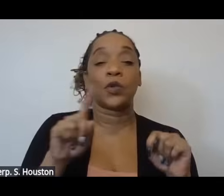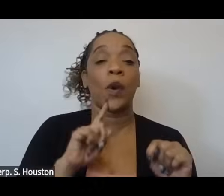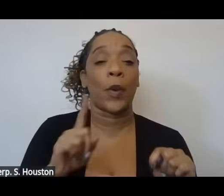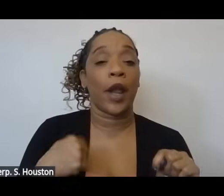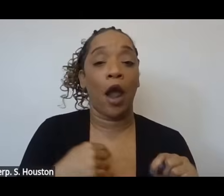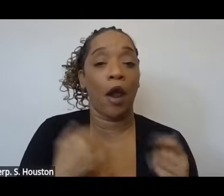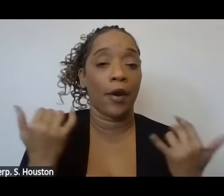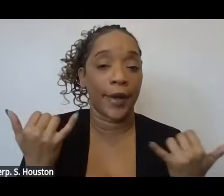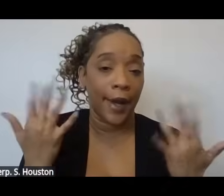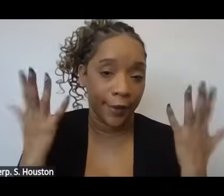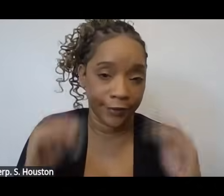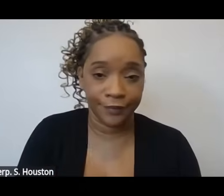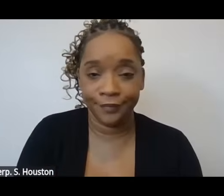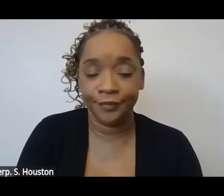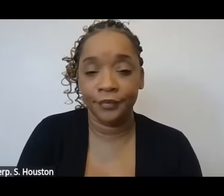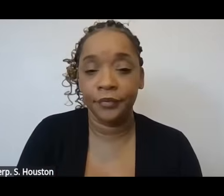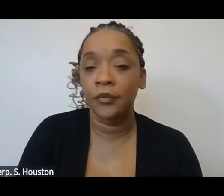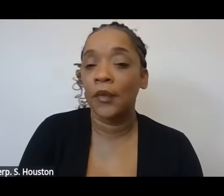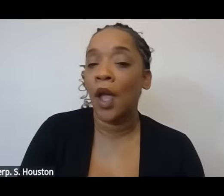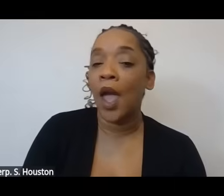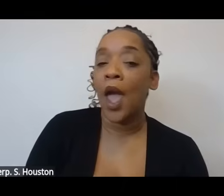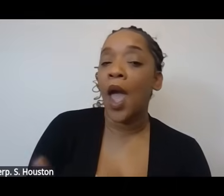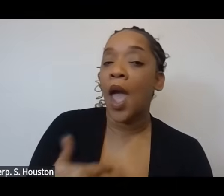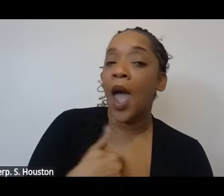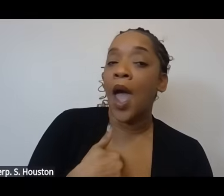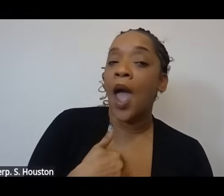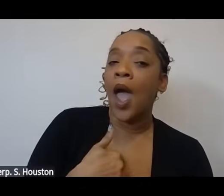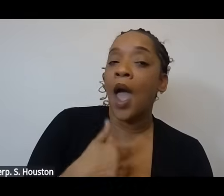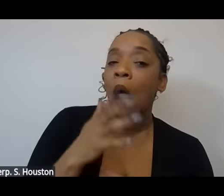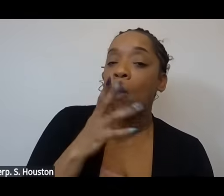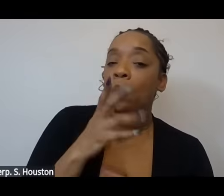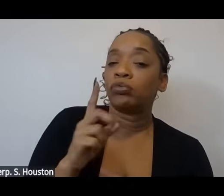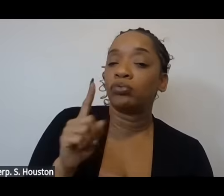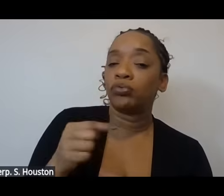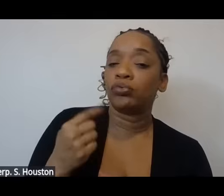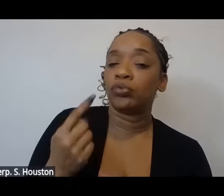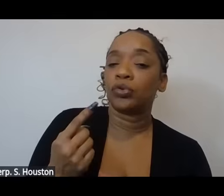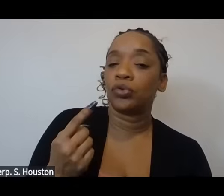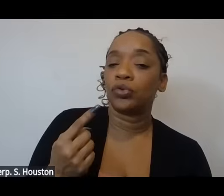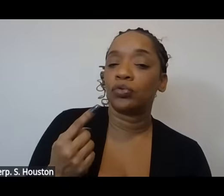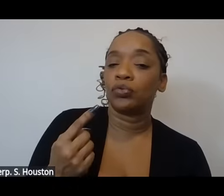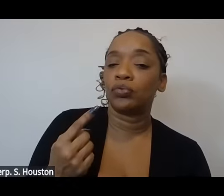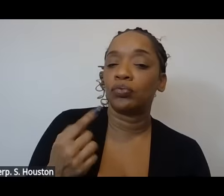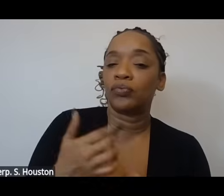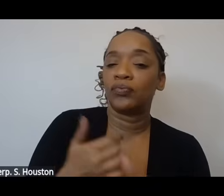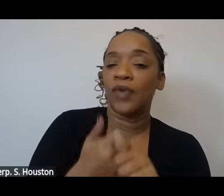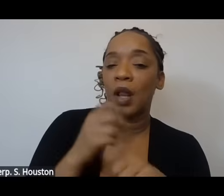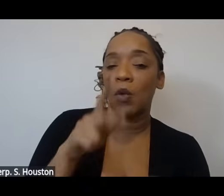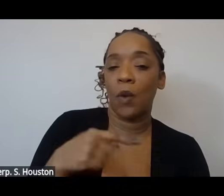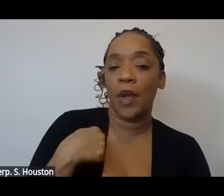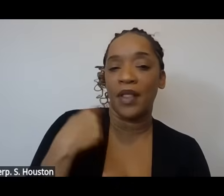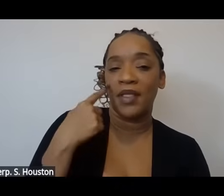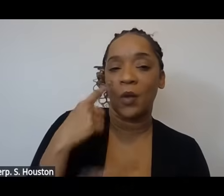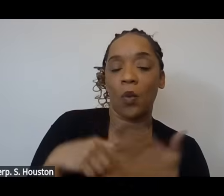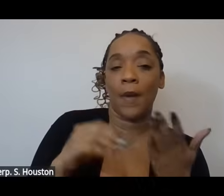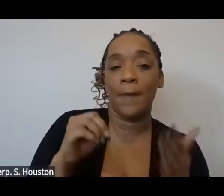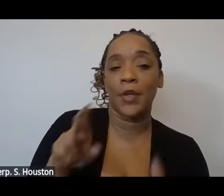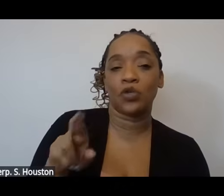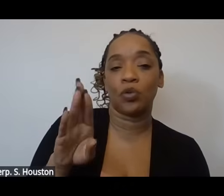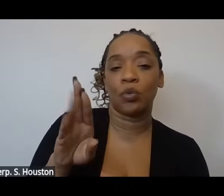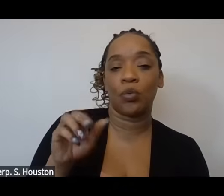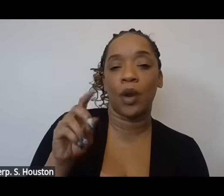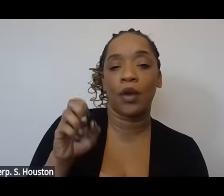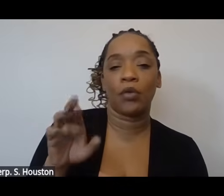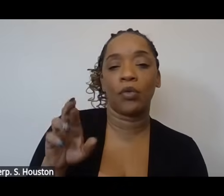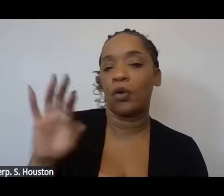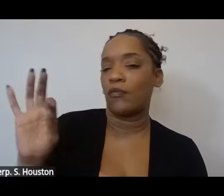just follow up. I think what Mr. Brader said makes me feel a little bit better, which is this is